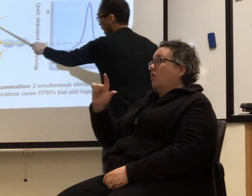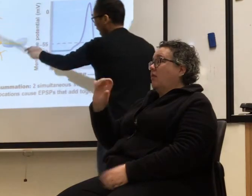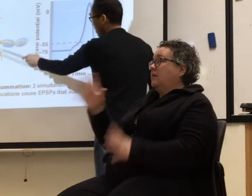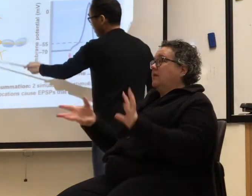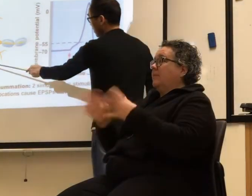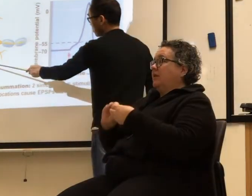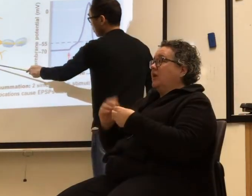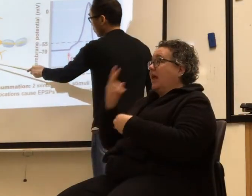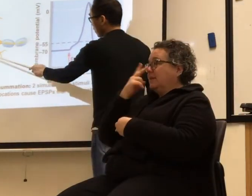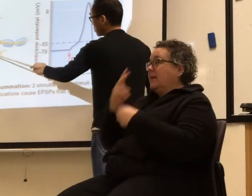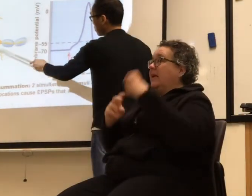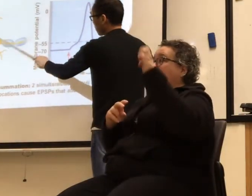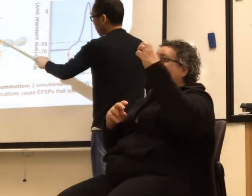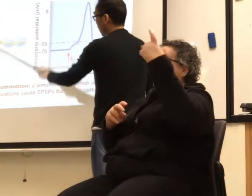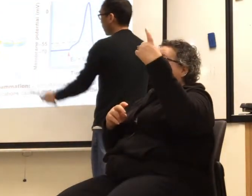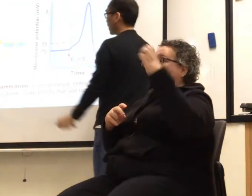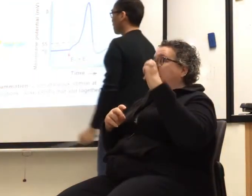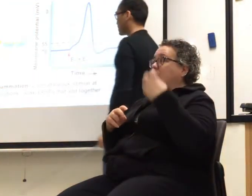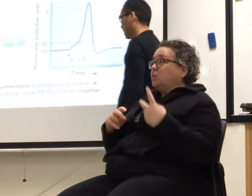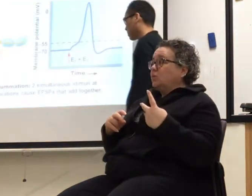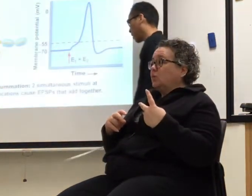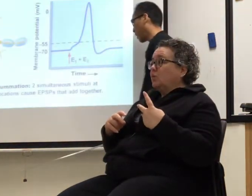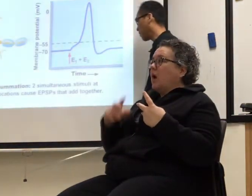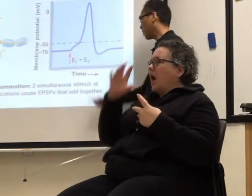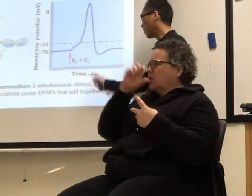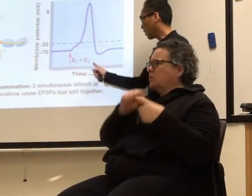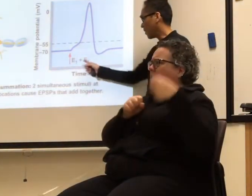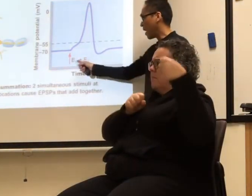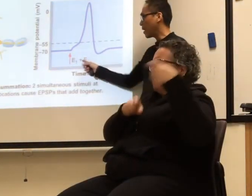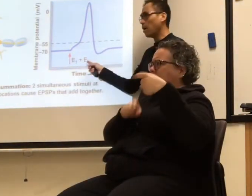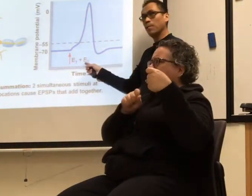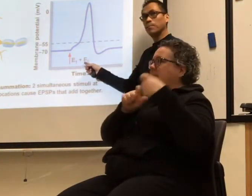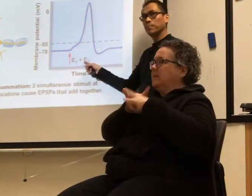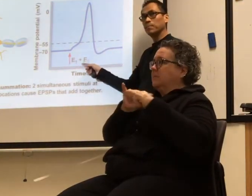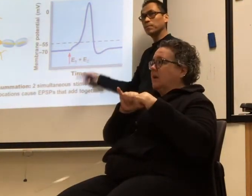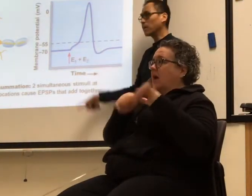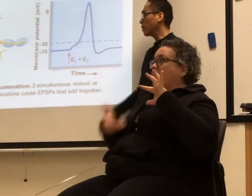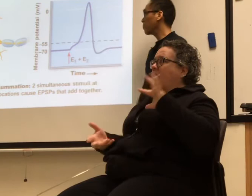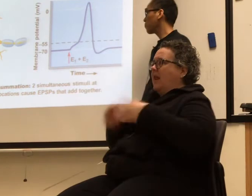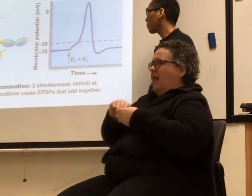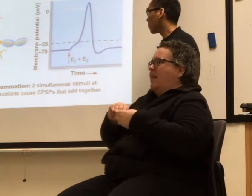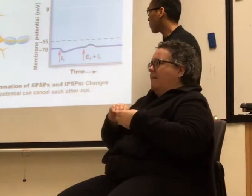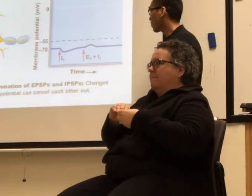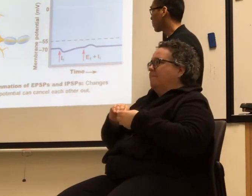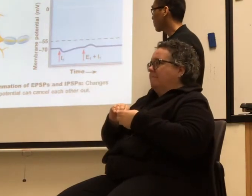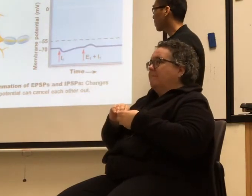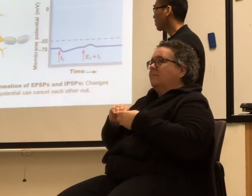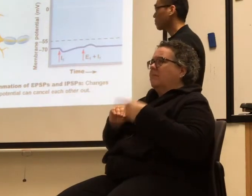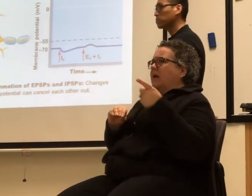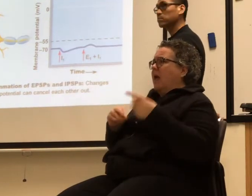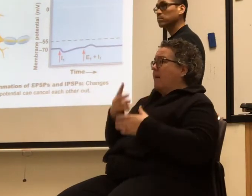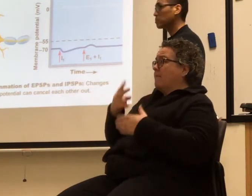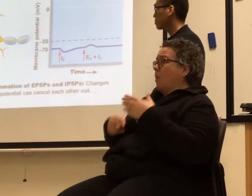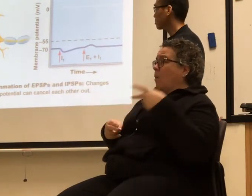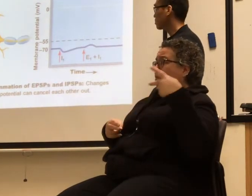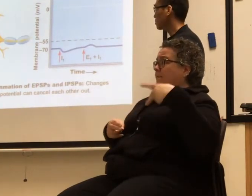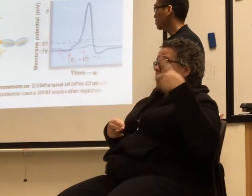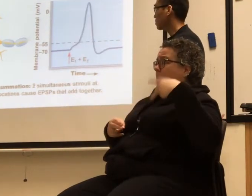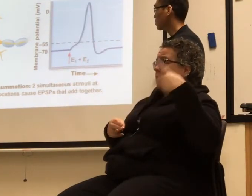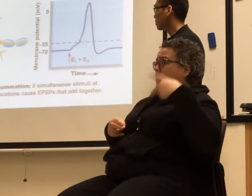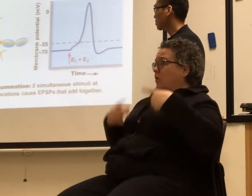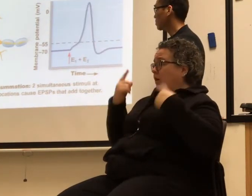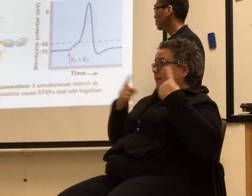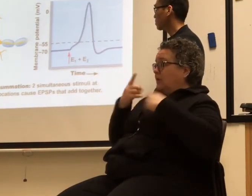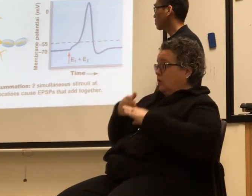E1 and an E2, assume they're firing at the same time, and they add up. Okay? And those both are considered